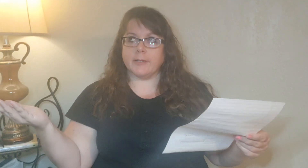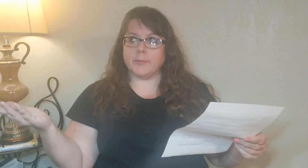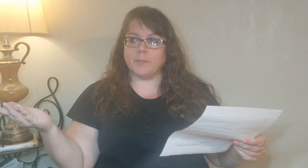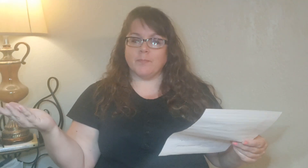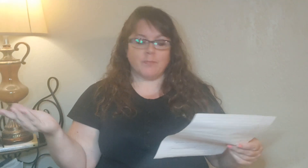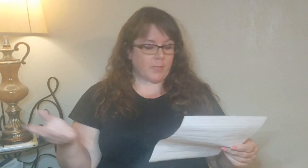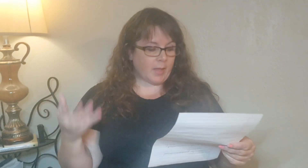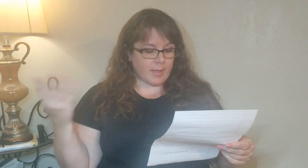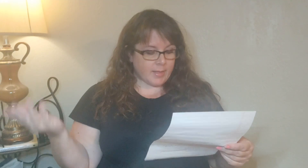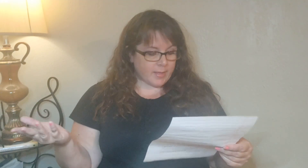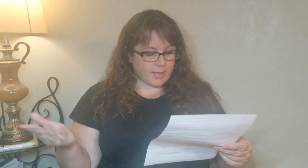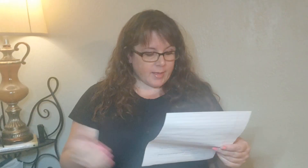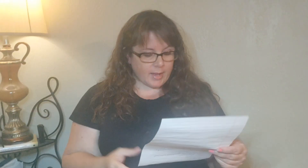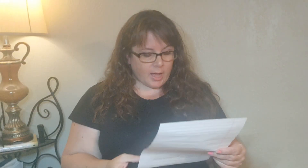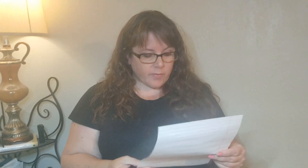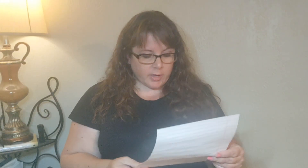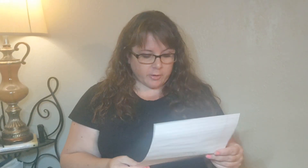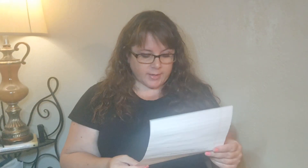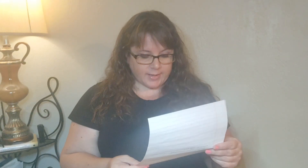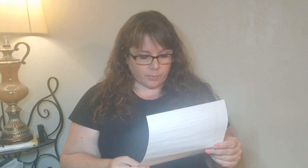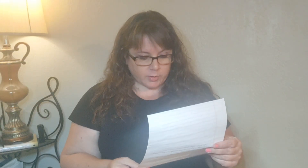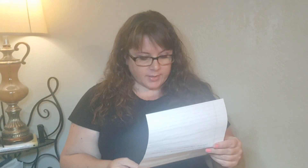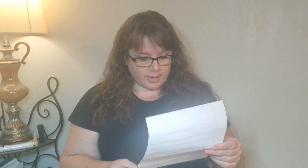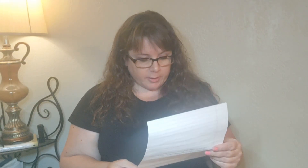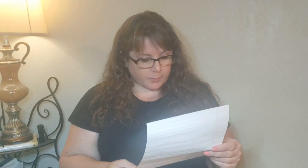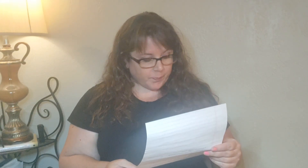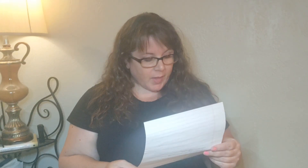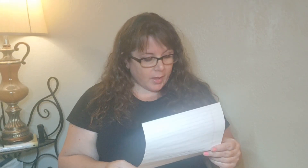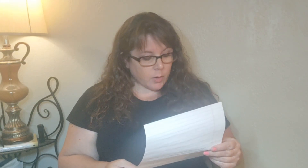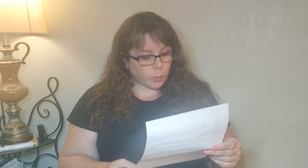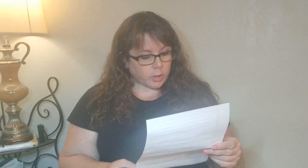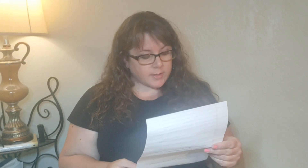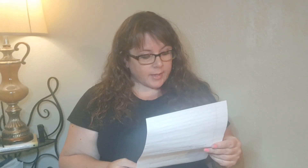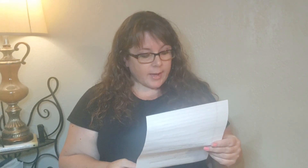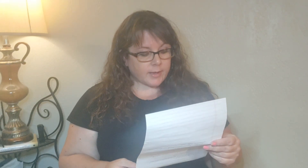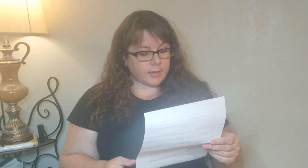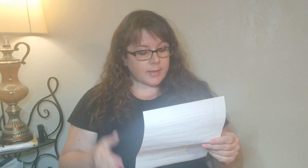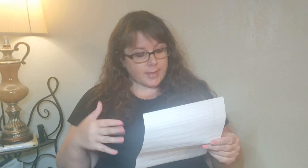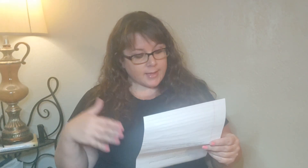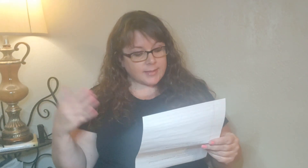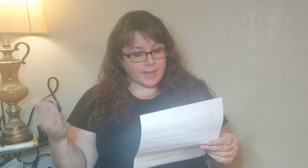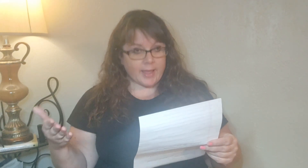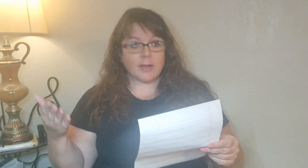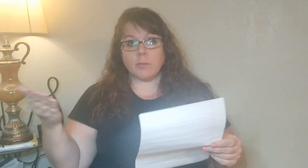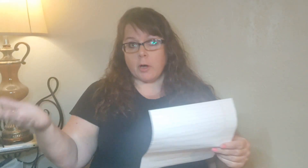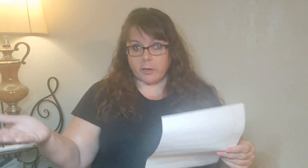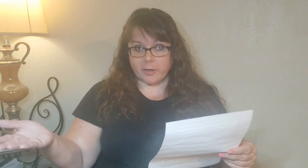and I have other examples here. Words like is, am,